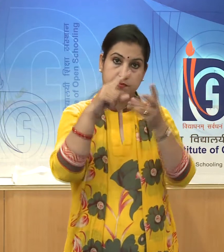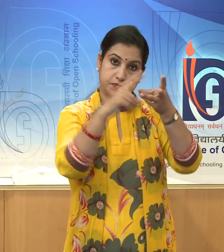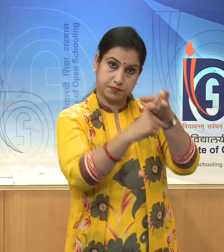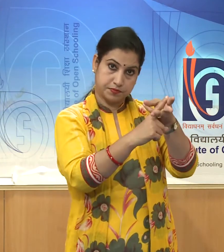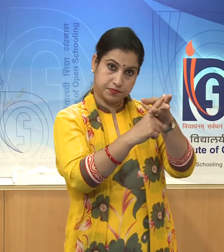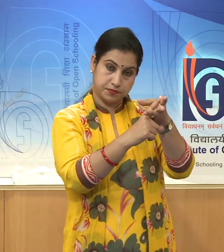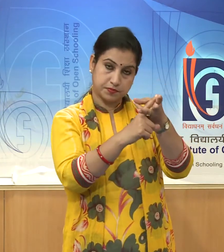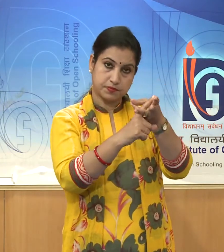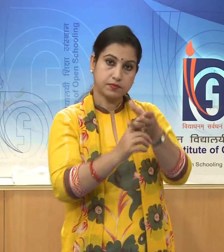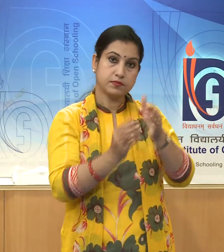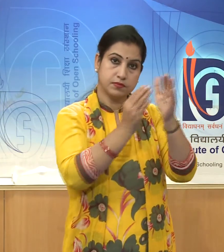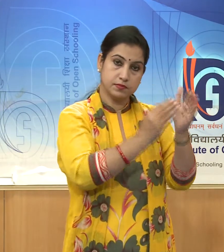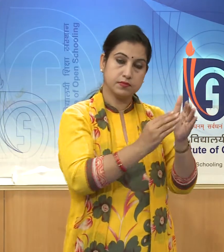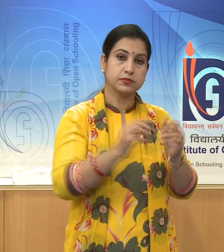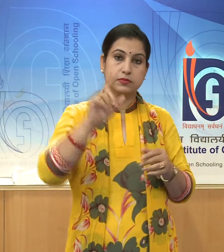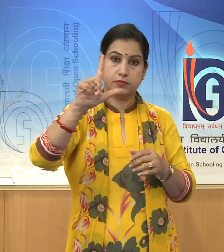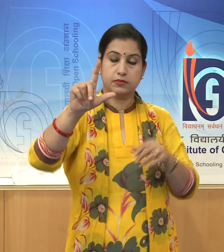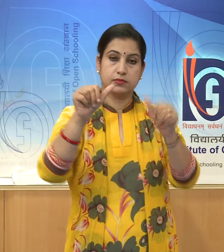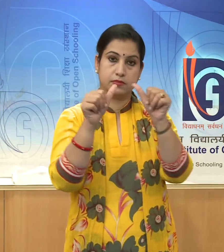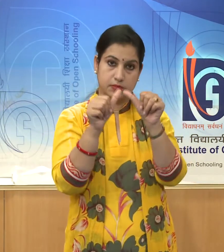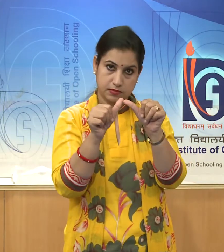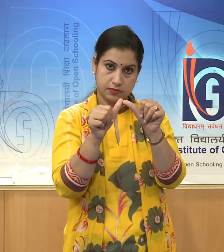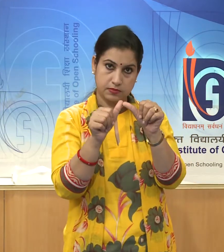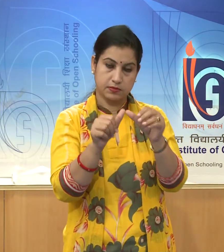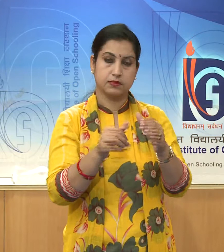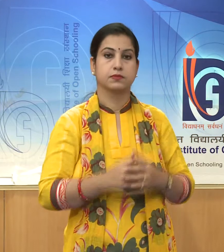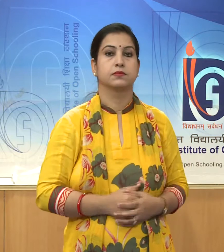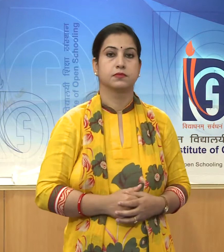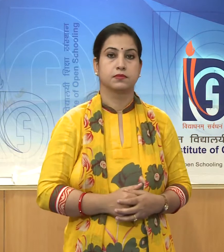D-E, de, la, L-A, la.